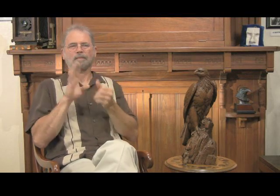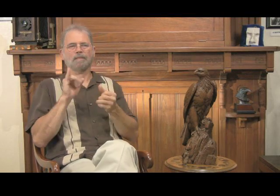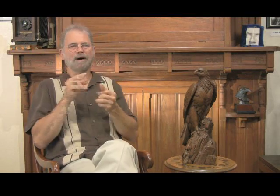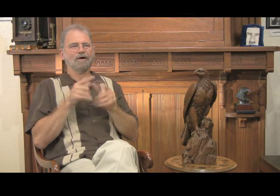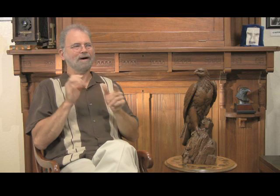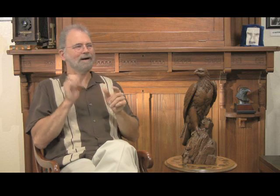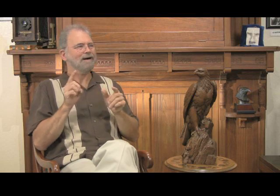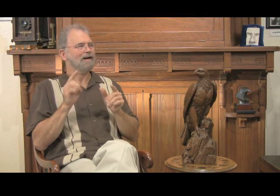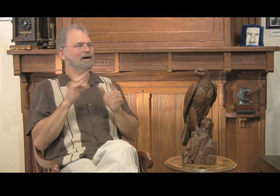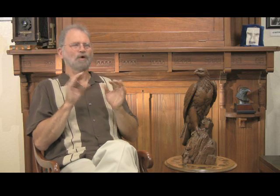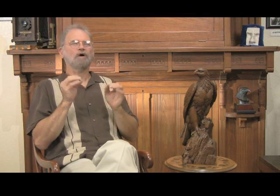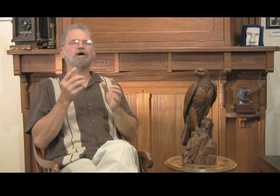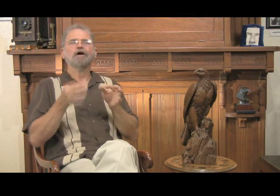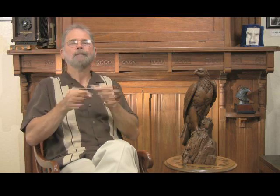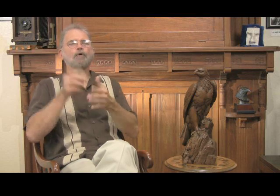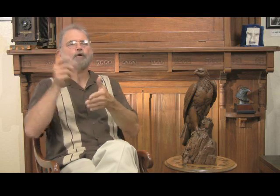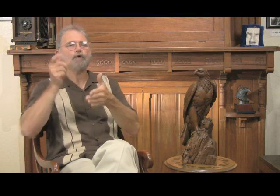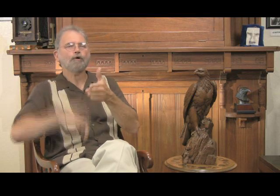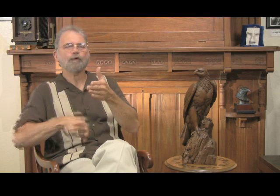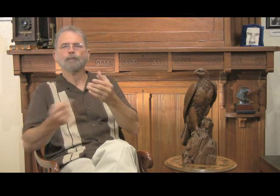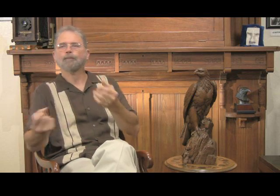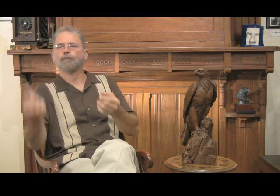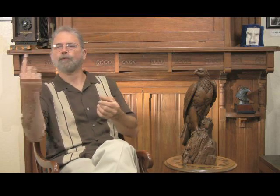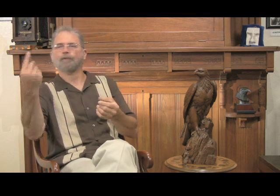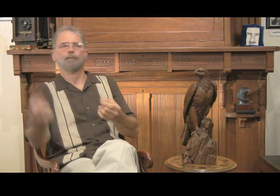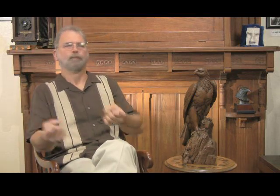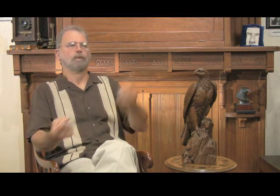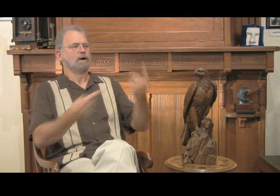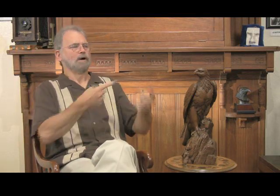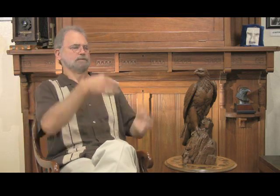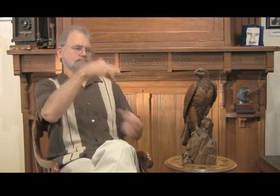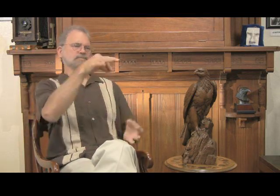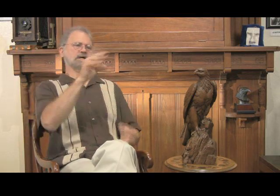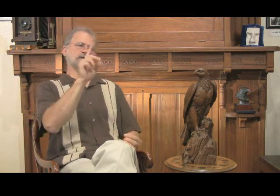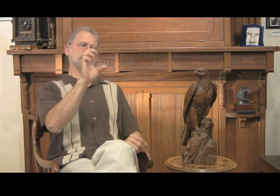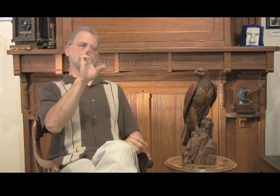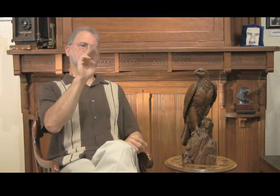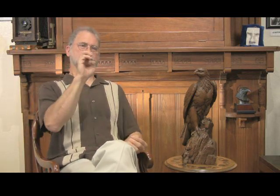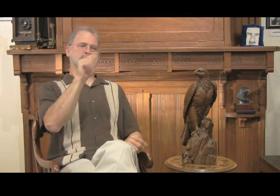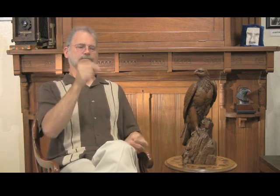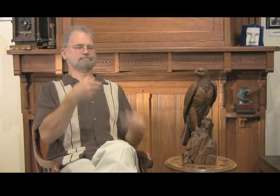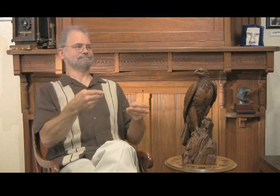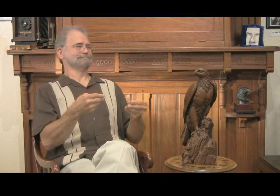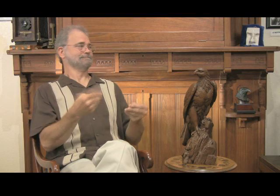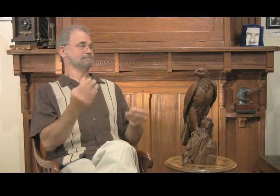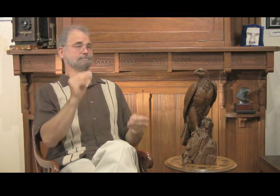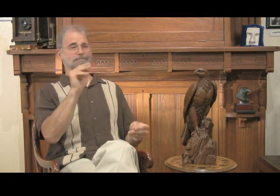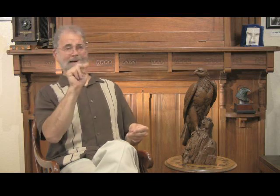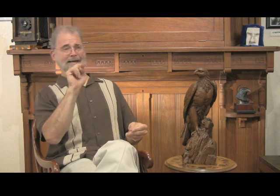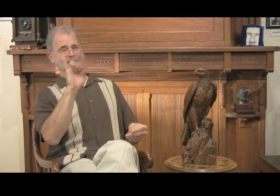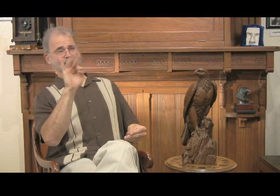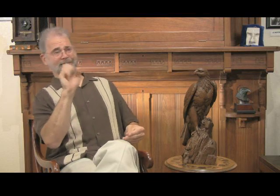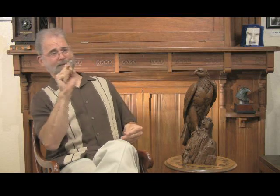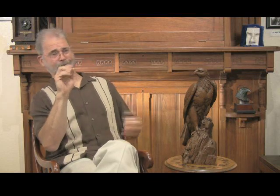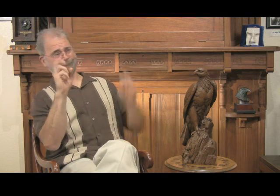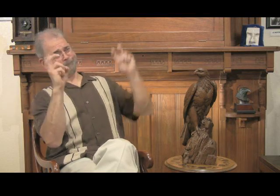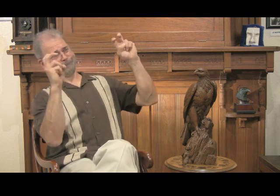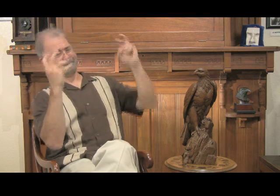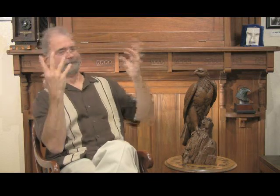we had nothing for bilingual, bicultural education. You had the odd article showing up, but you didn't have a central document or manifesto, as it